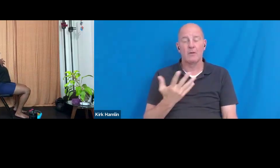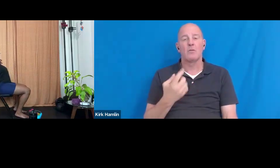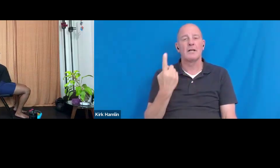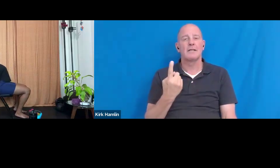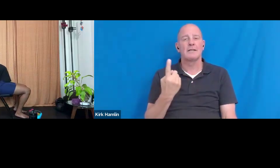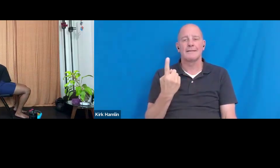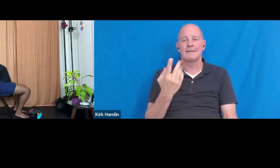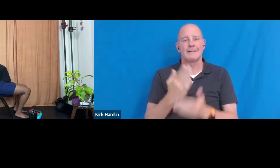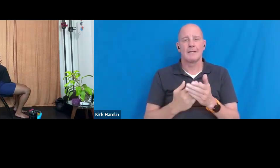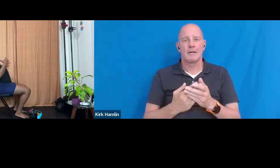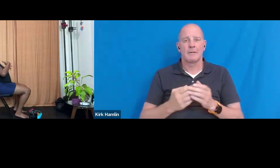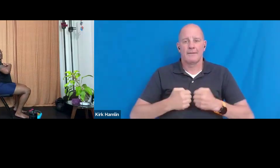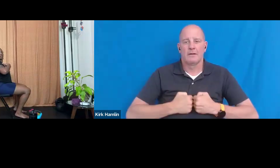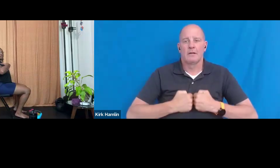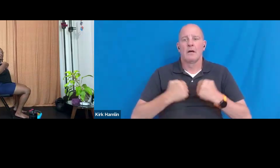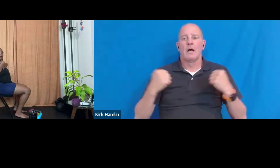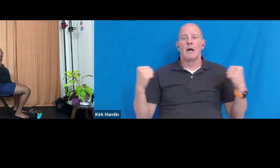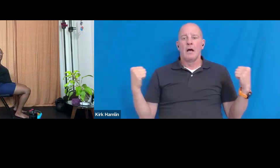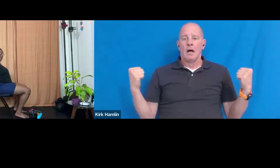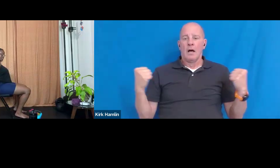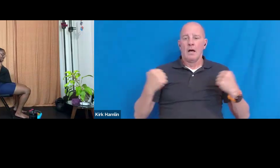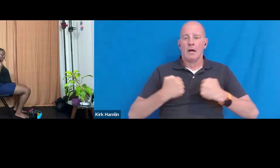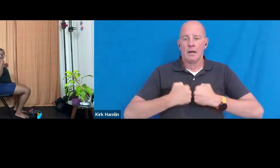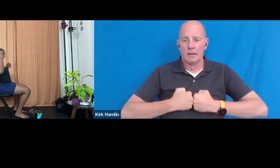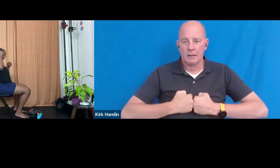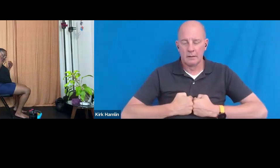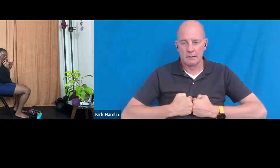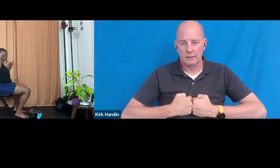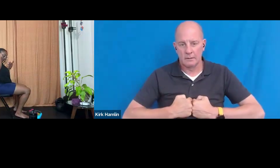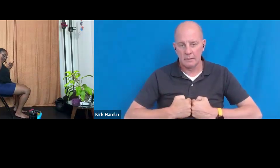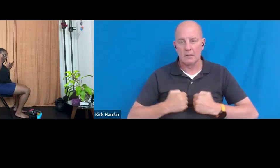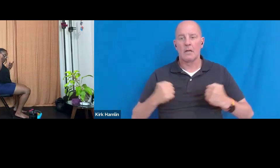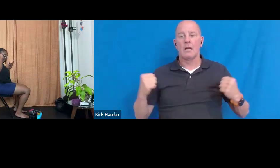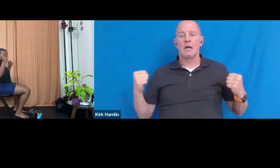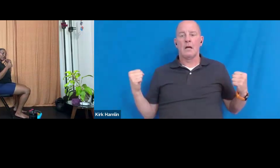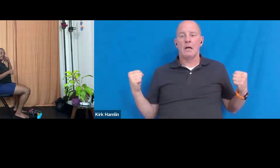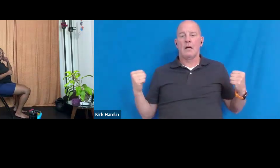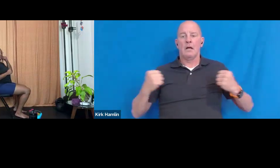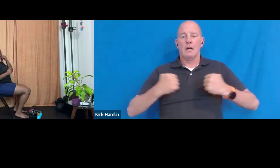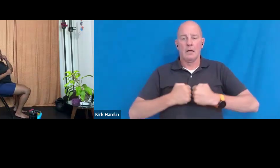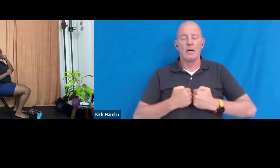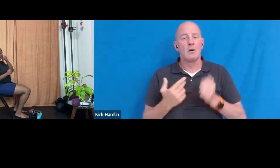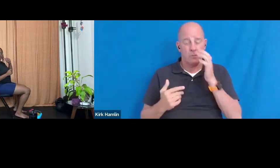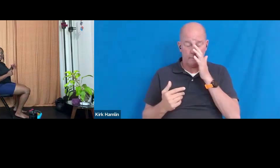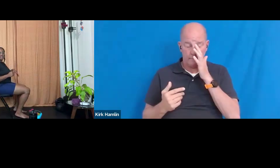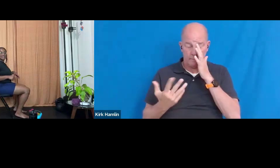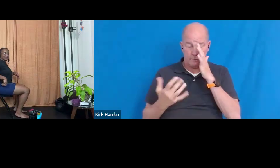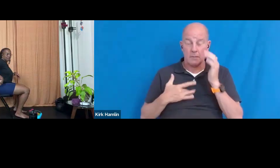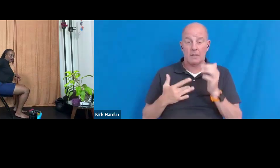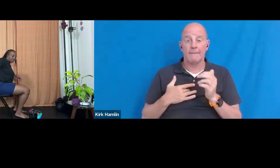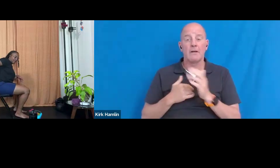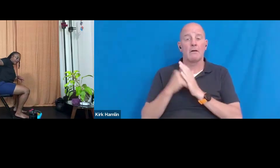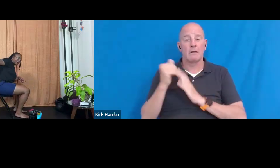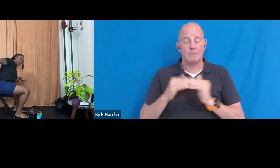of expansion-y feeling on the front part of our chest that is comfortable and that we can hold for a